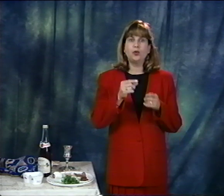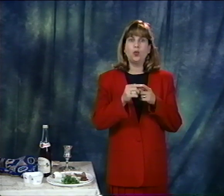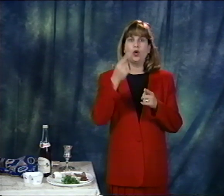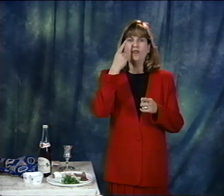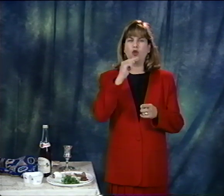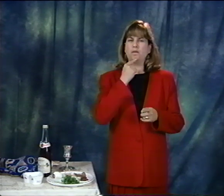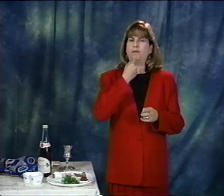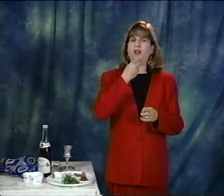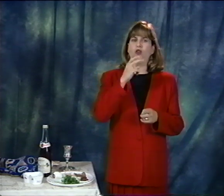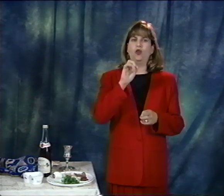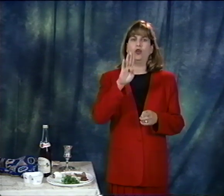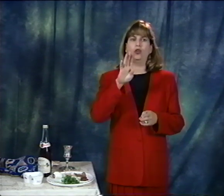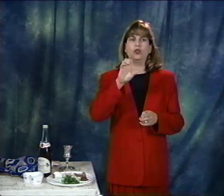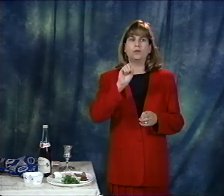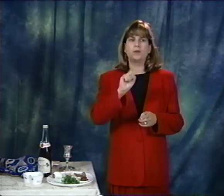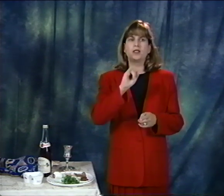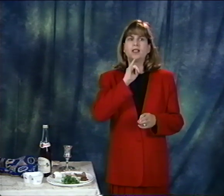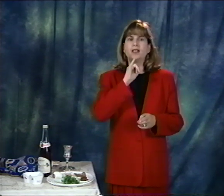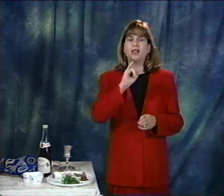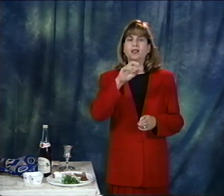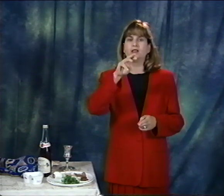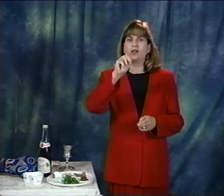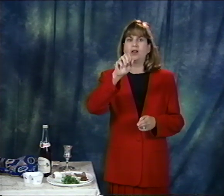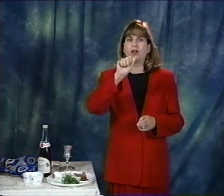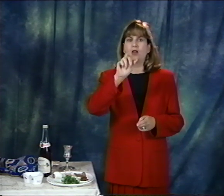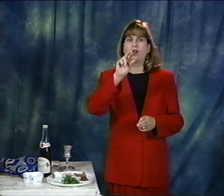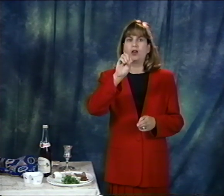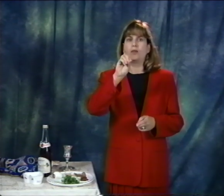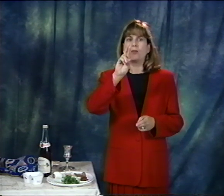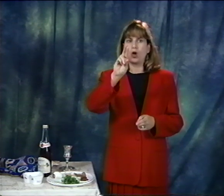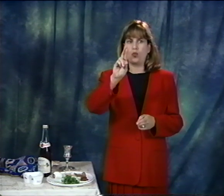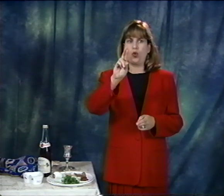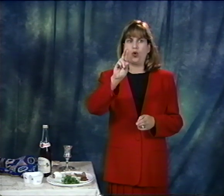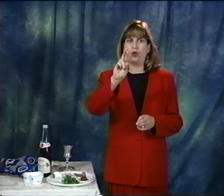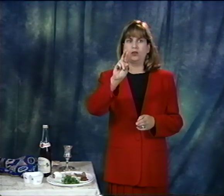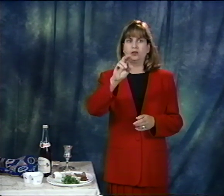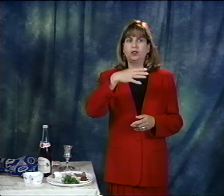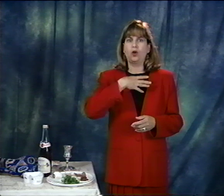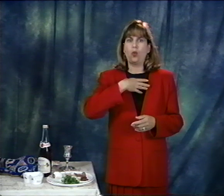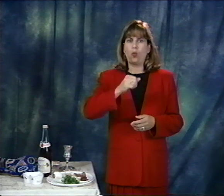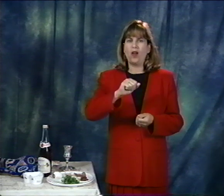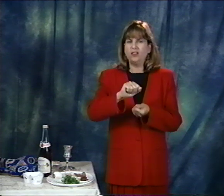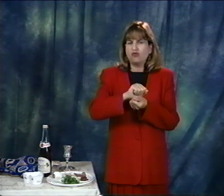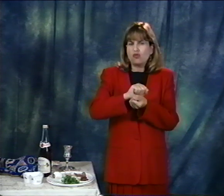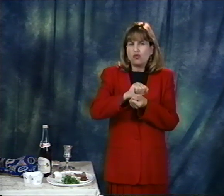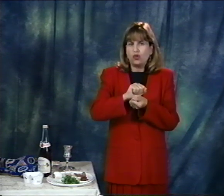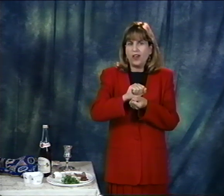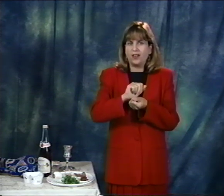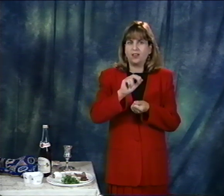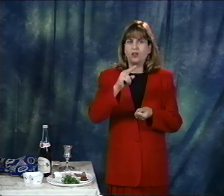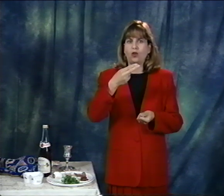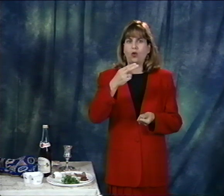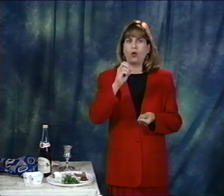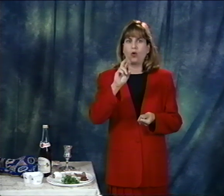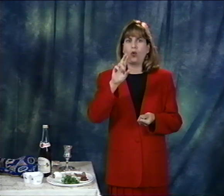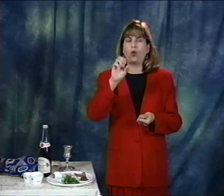The Hebrew word for bitter herbs is maror, white grated horseradish.